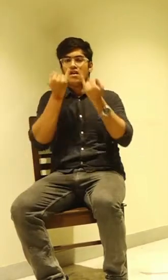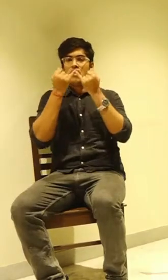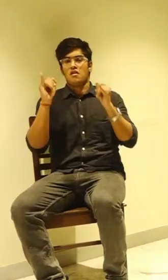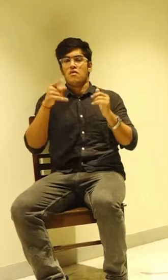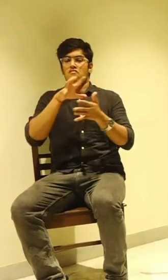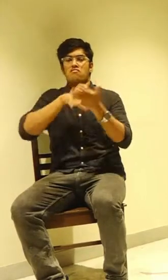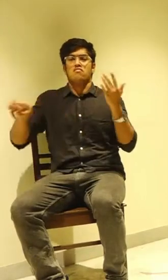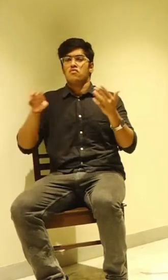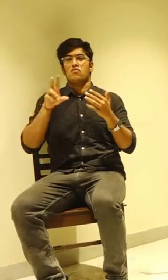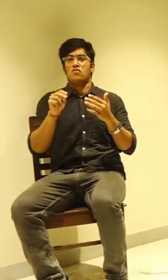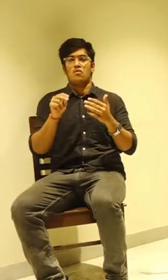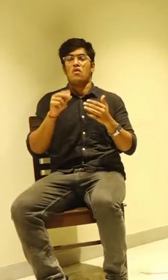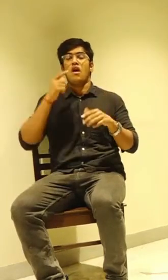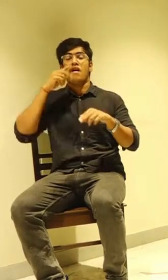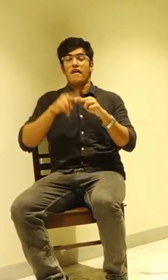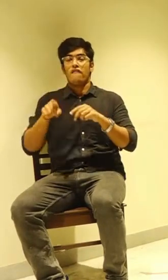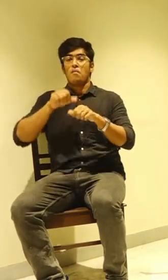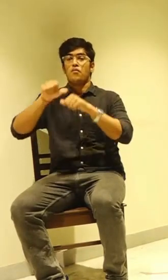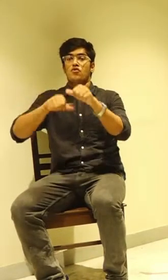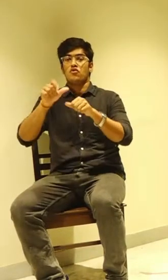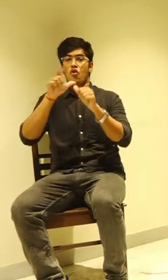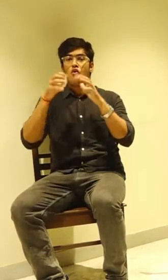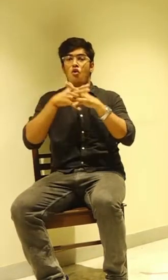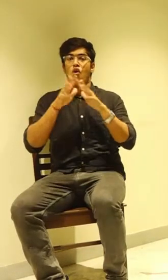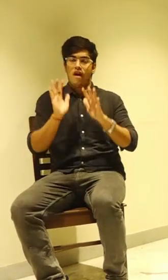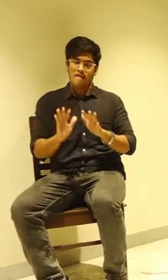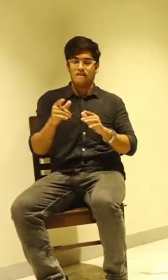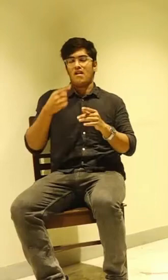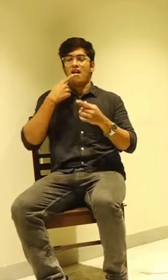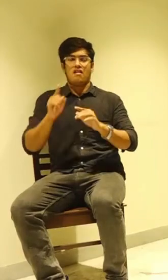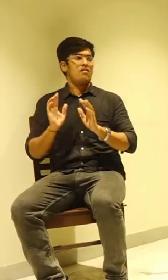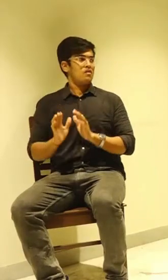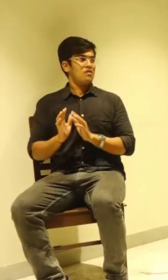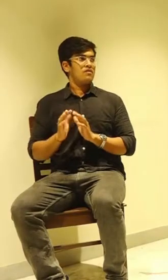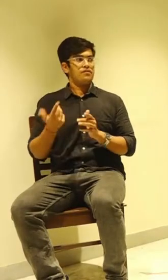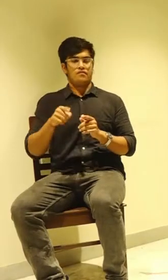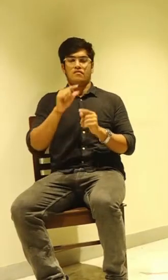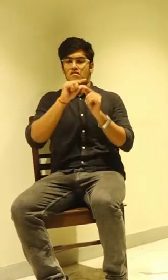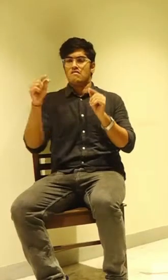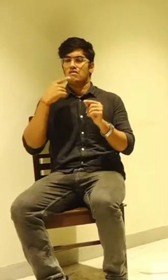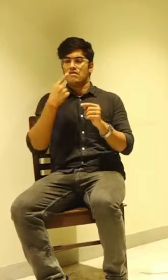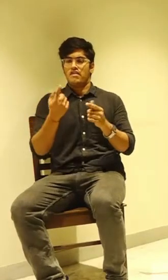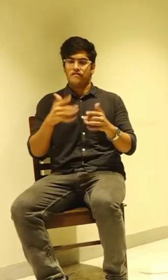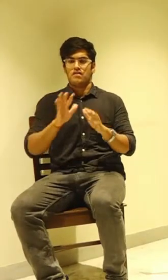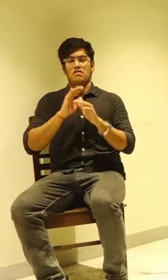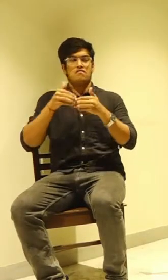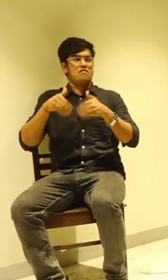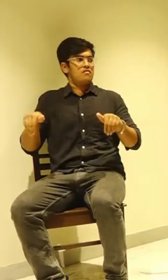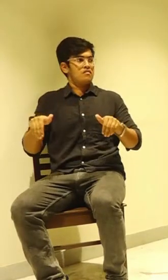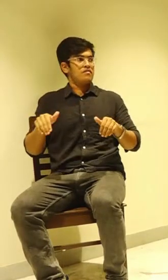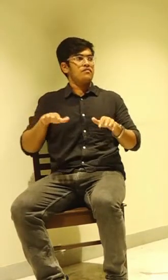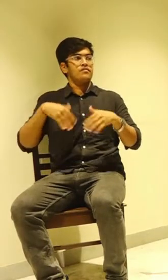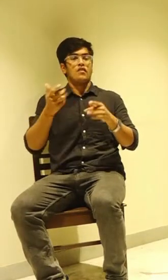taken away except according to due process of law. Now he left it at that. He made this statement. In fact, he was called upon by Dr.